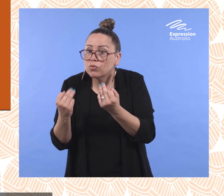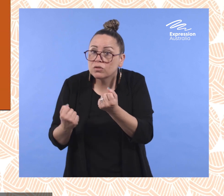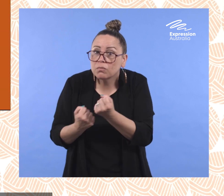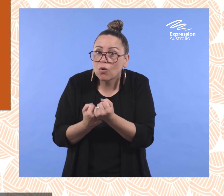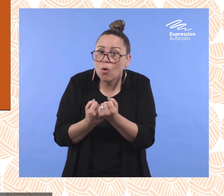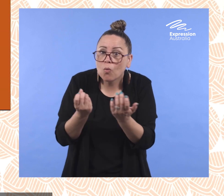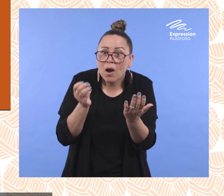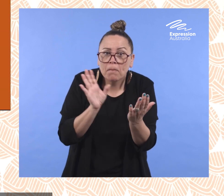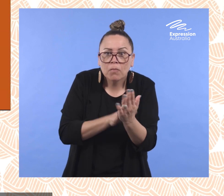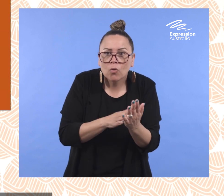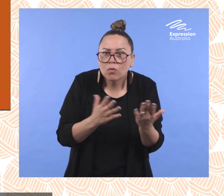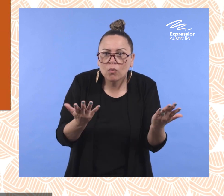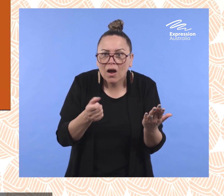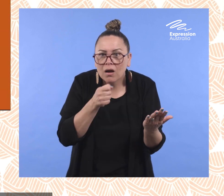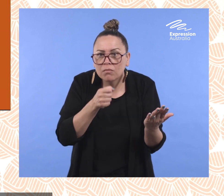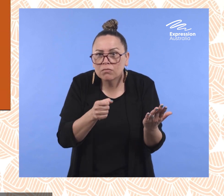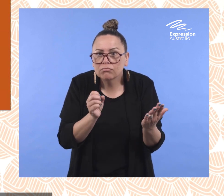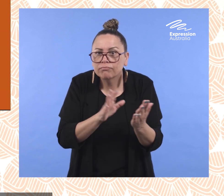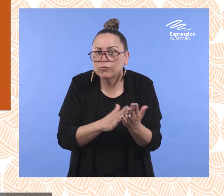of support.